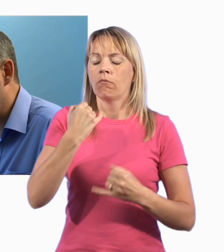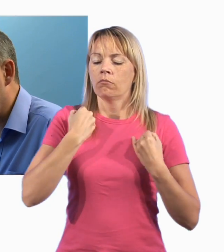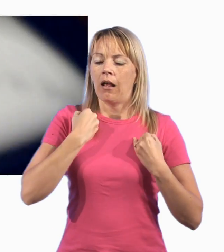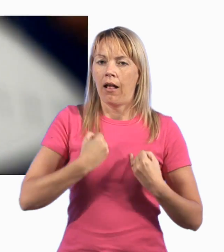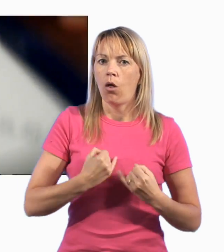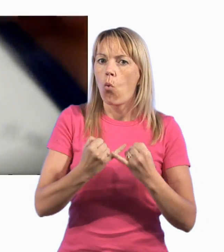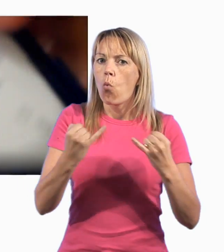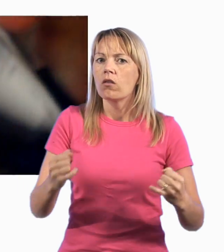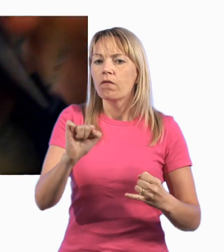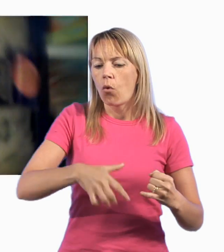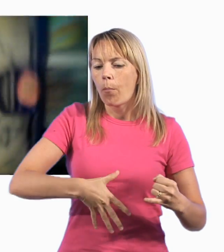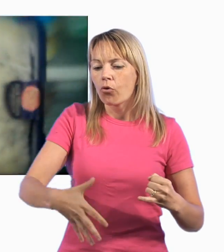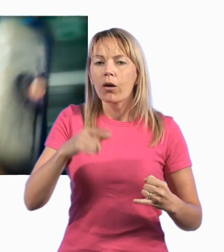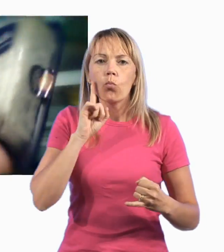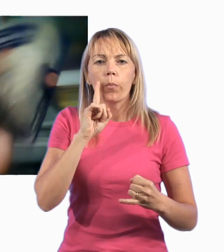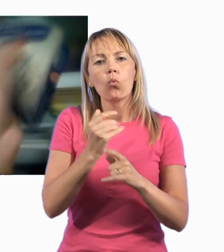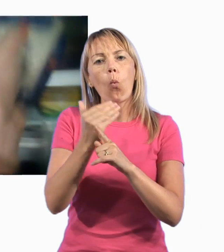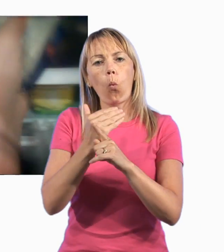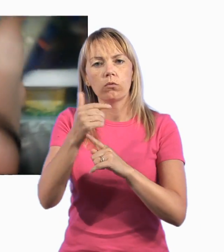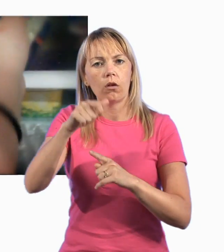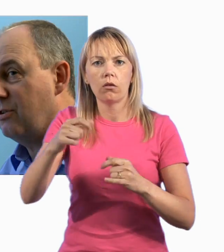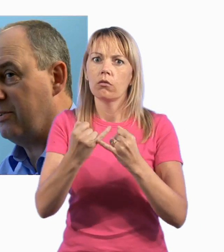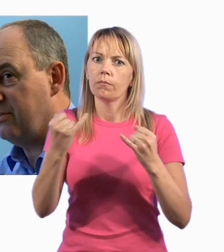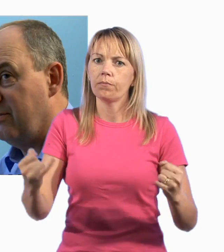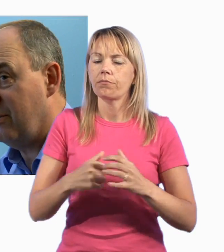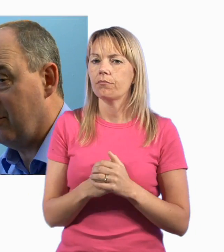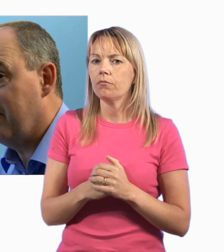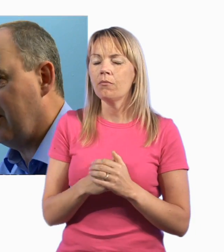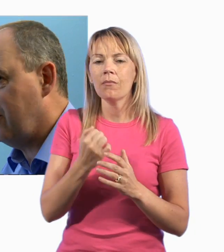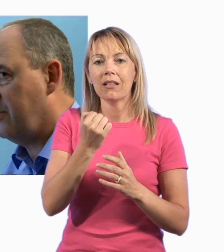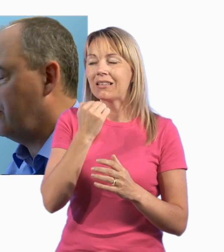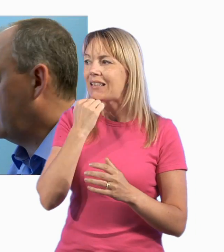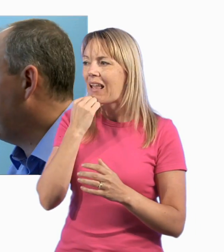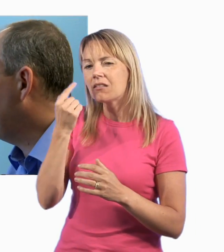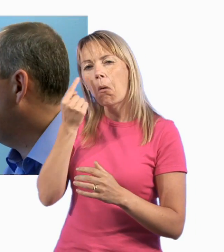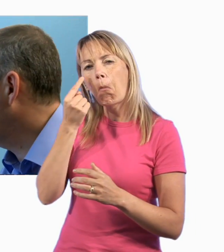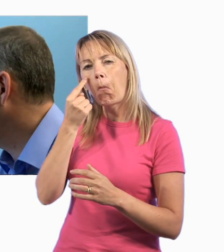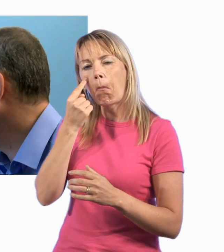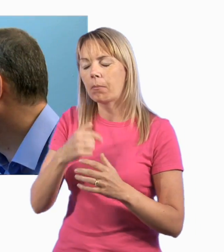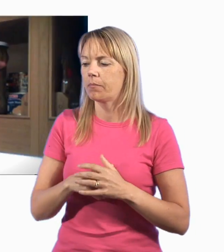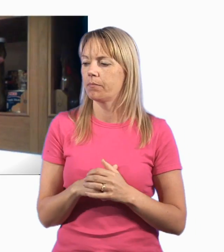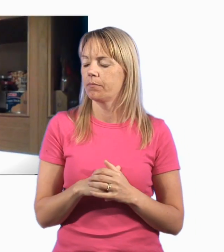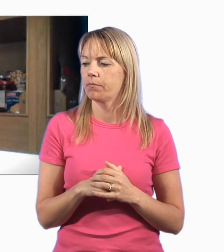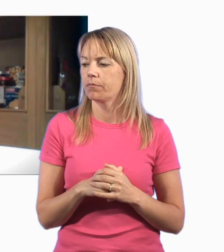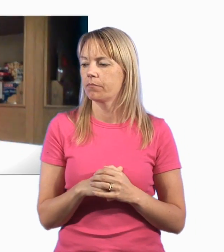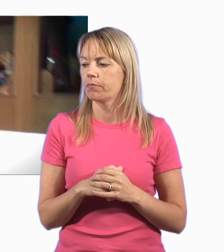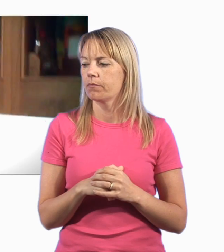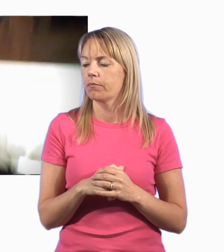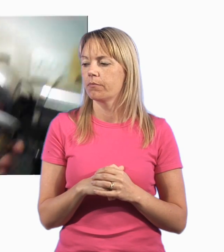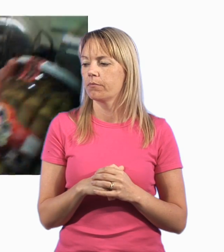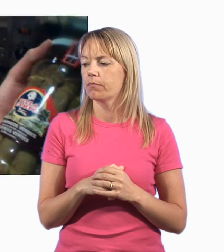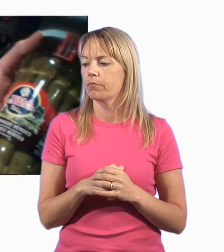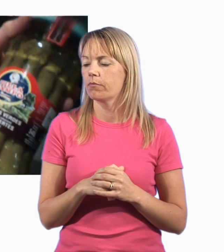pregnant women and for older people. They're checking dates in Christleton too. Let's see if they're doing any better.